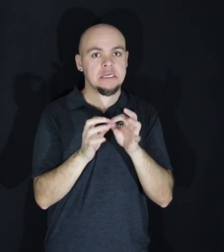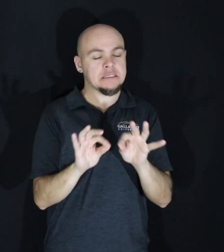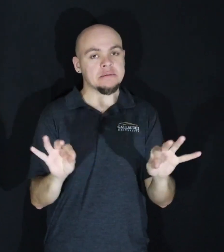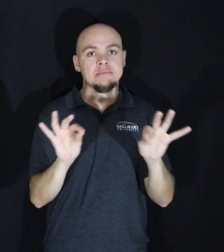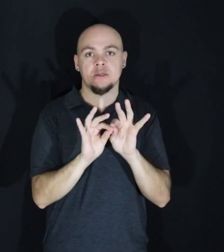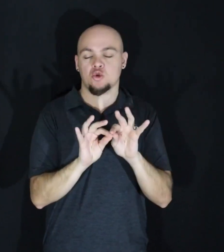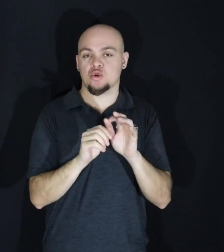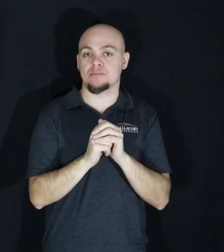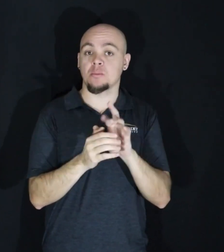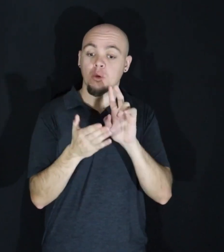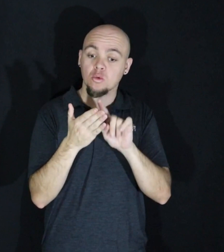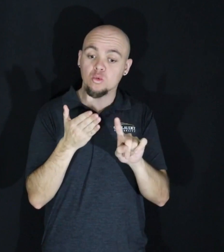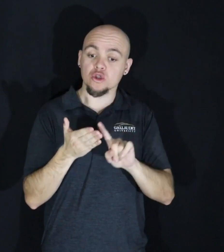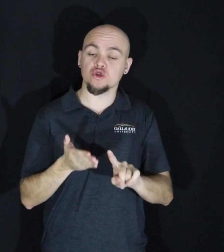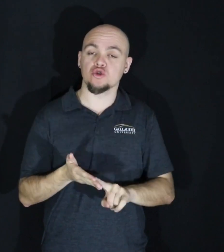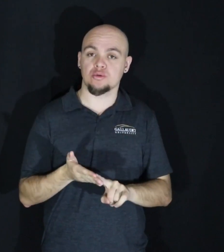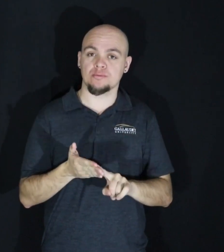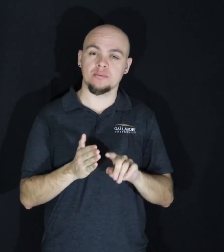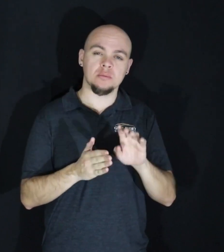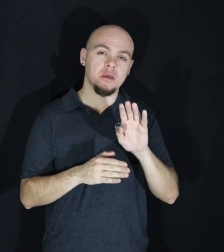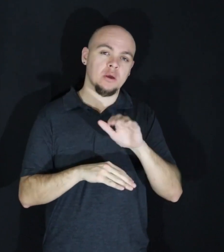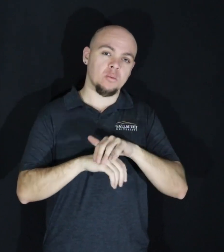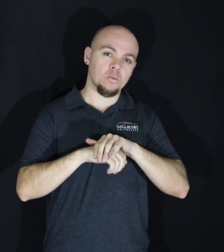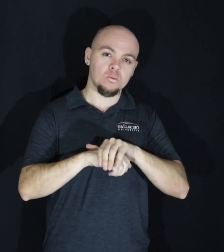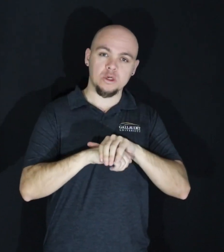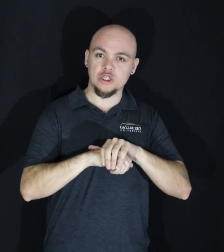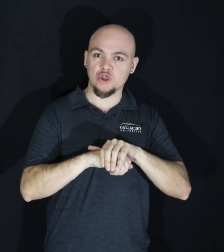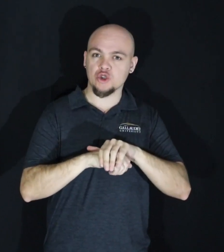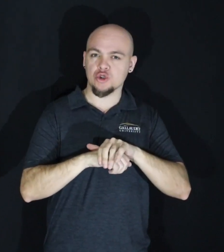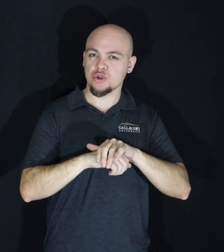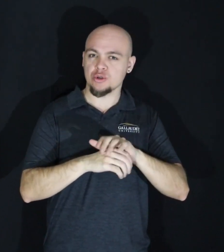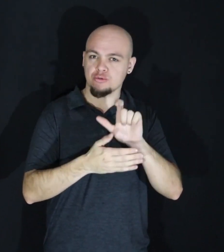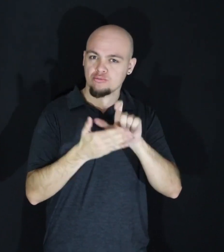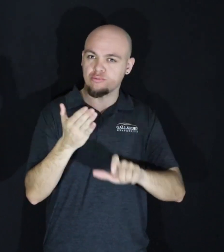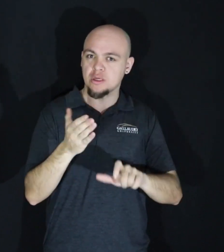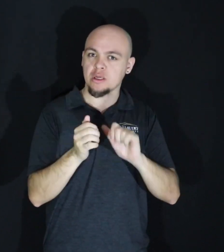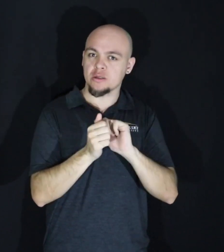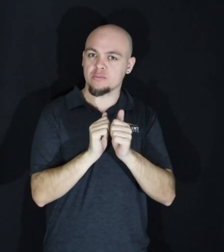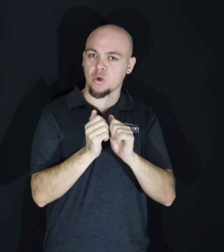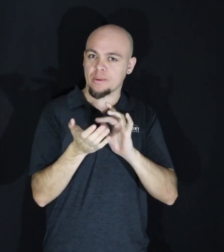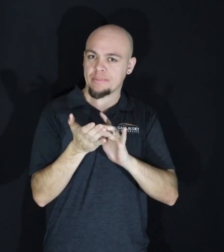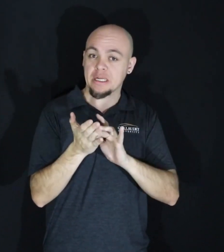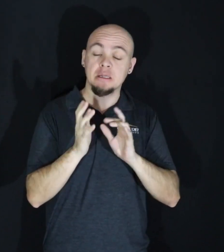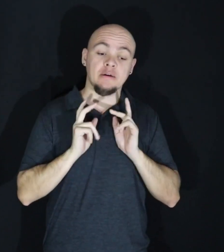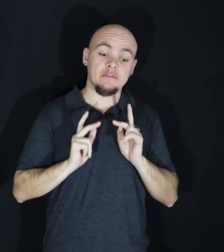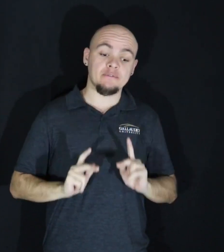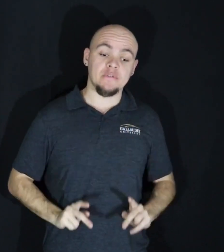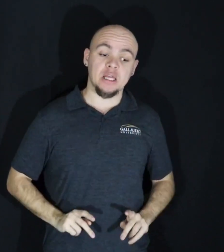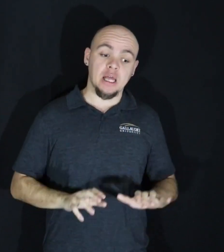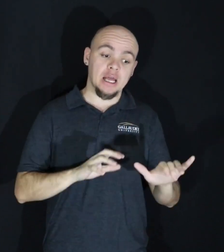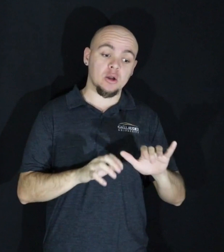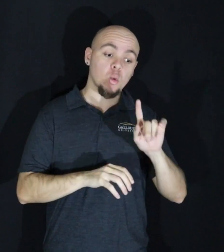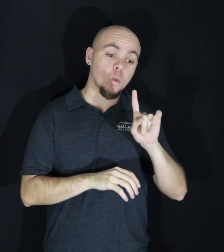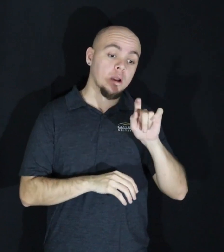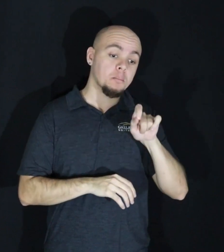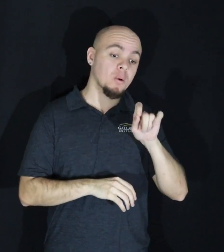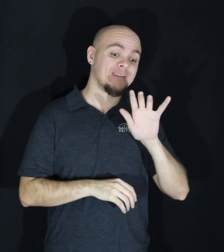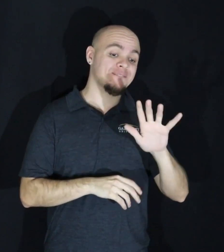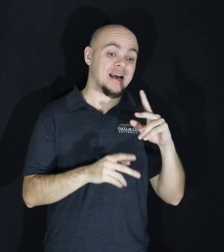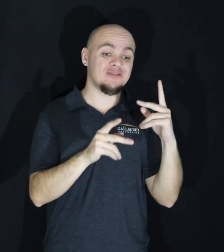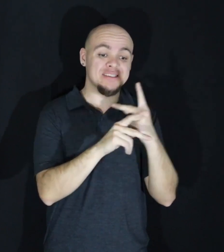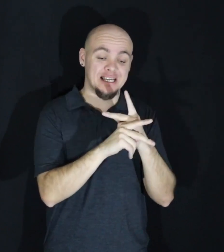Research now indicates in the British Journals of Sports Medicine that physical activity is 1.5 times